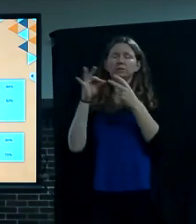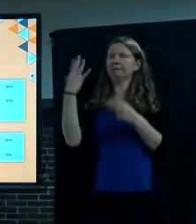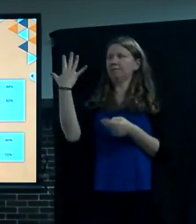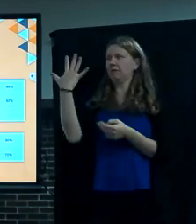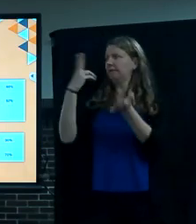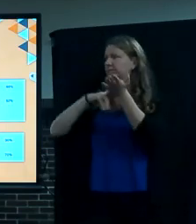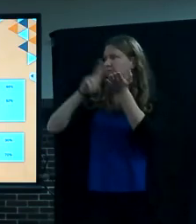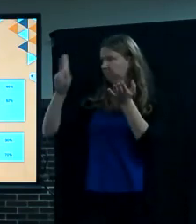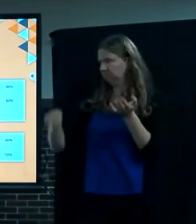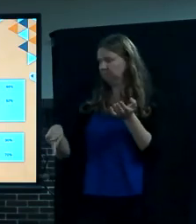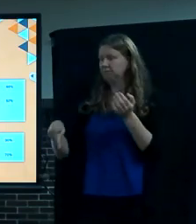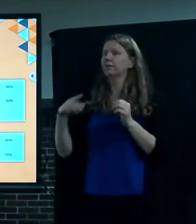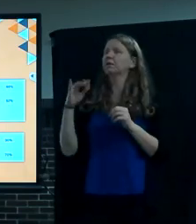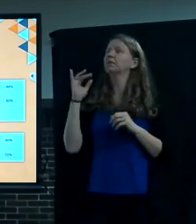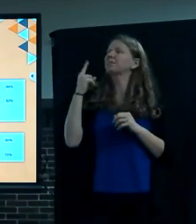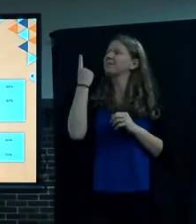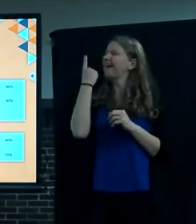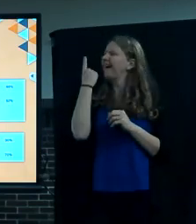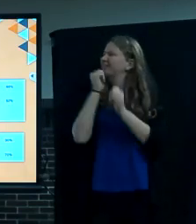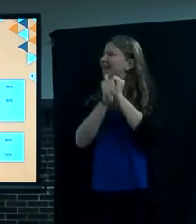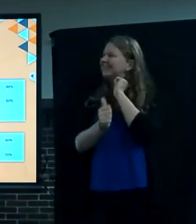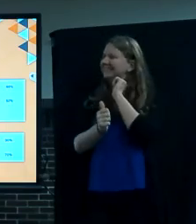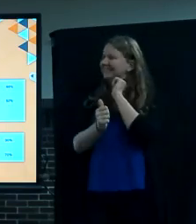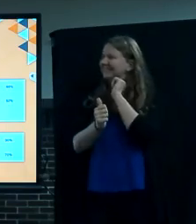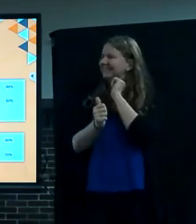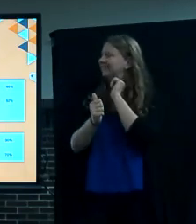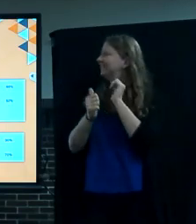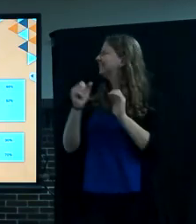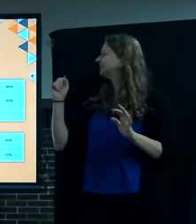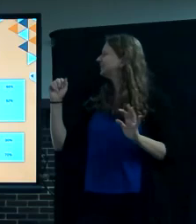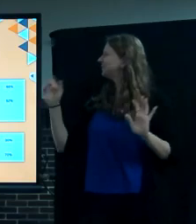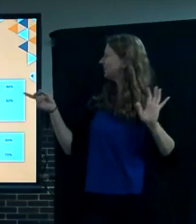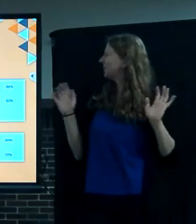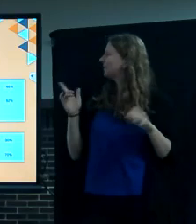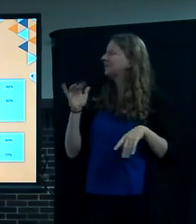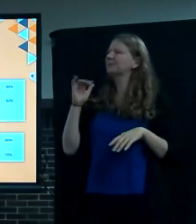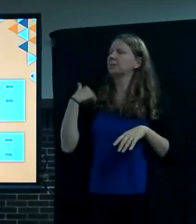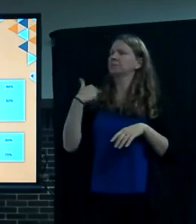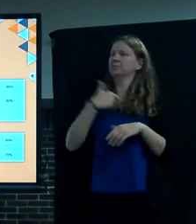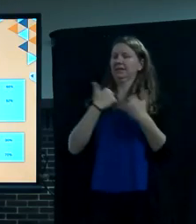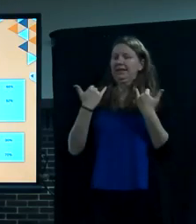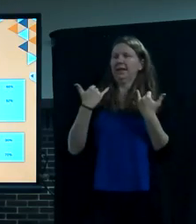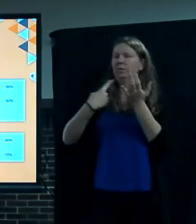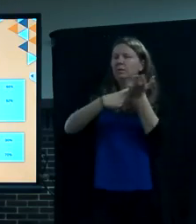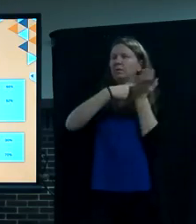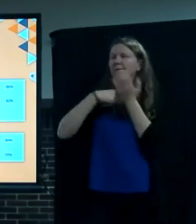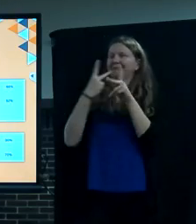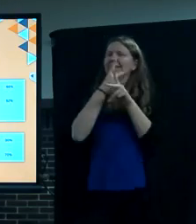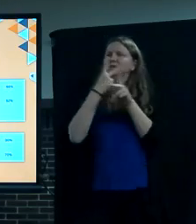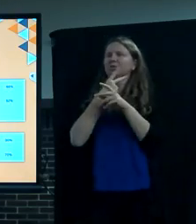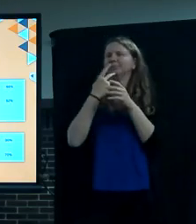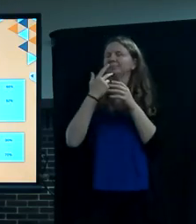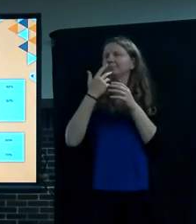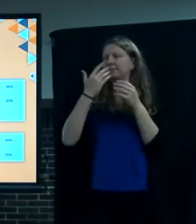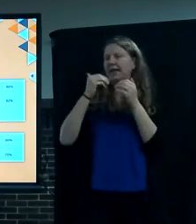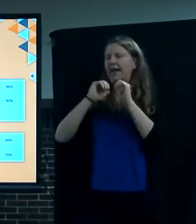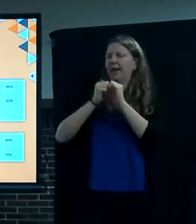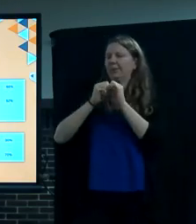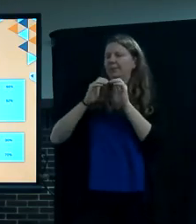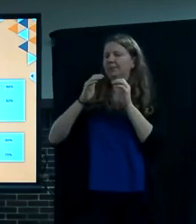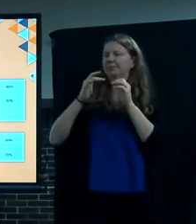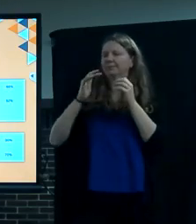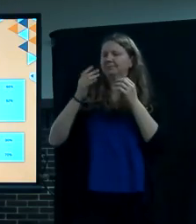up, and those were the only ones that did sign up. Out of those 5 students, 1 did pass after summer